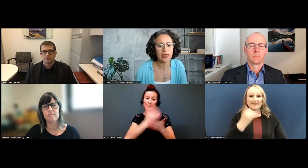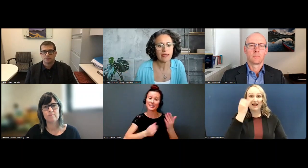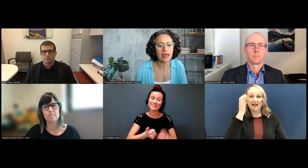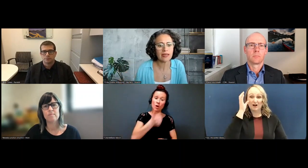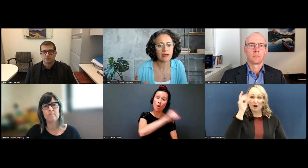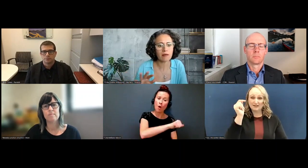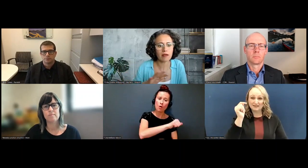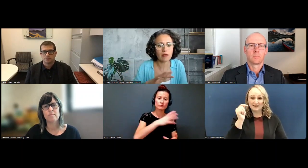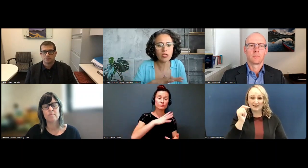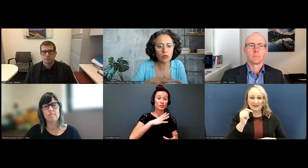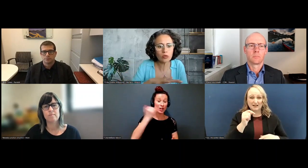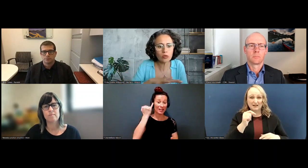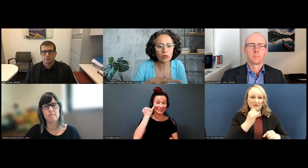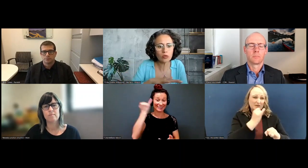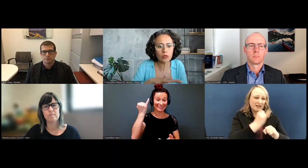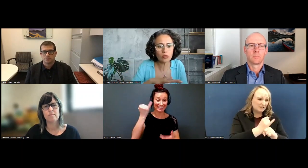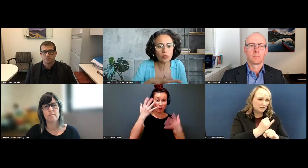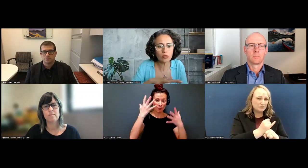institutionalization that